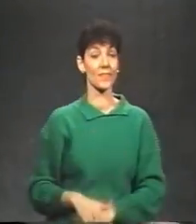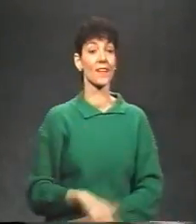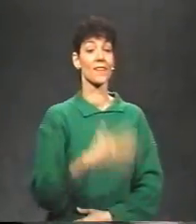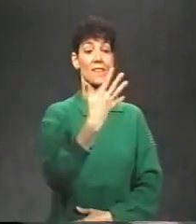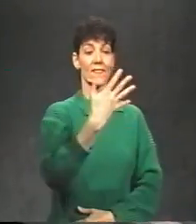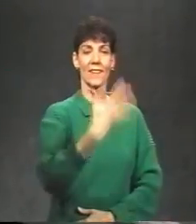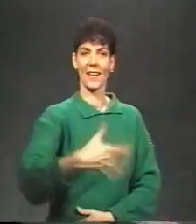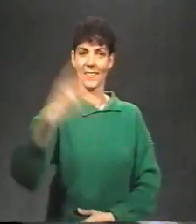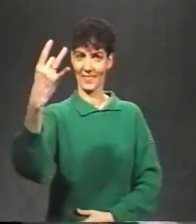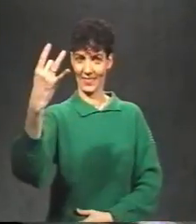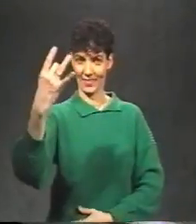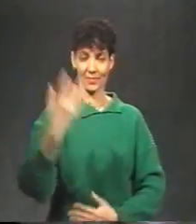made higher than the feet number.